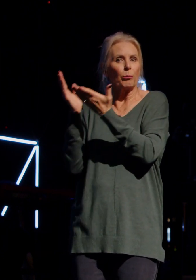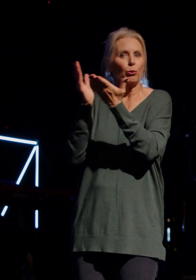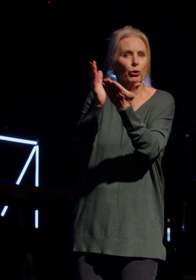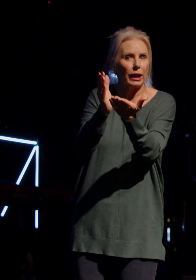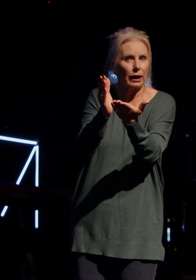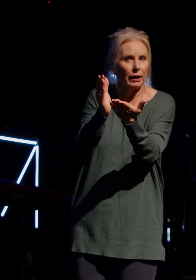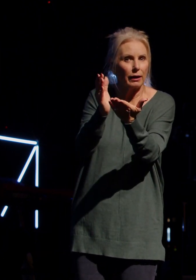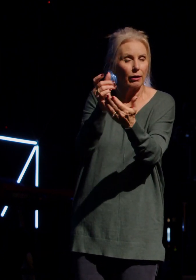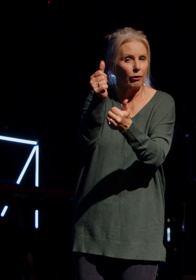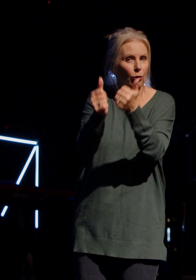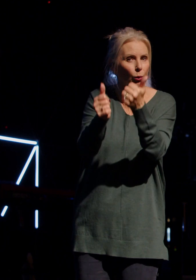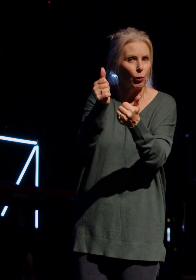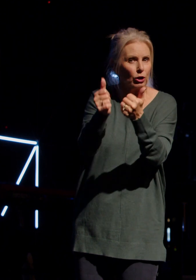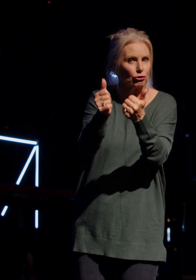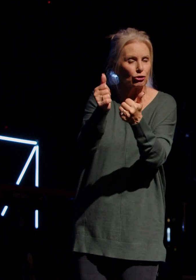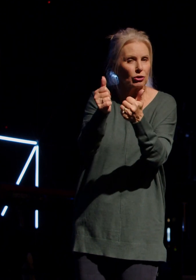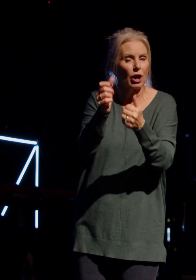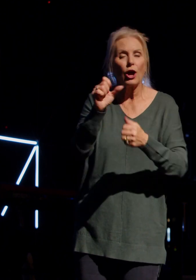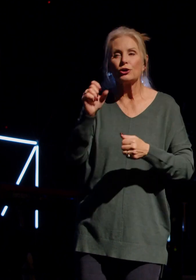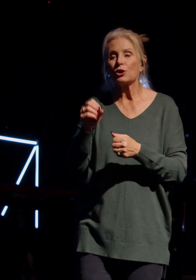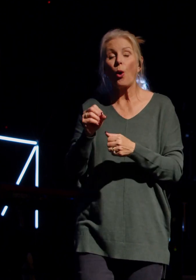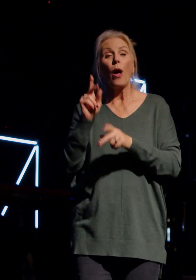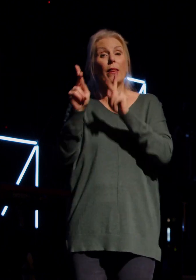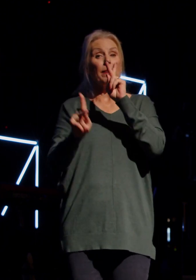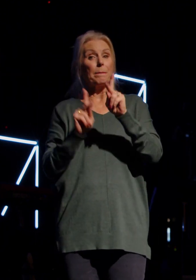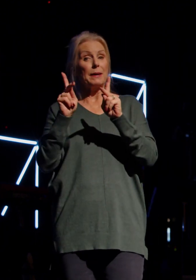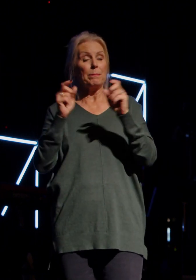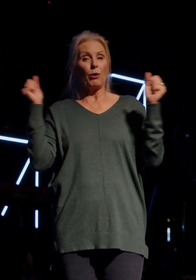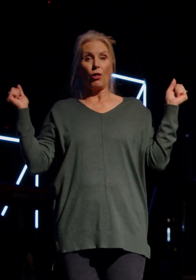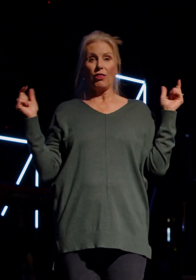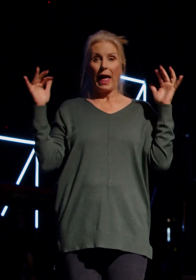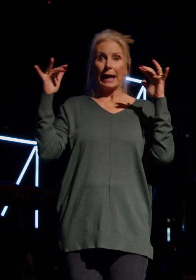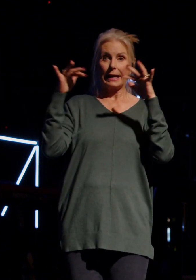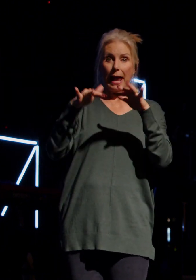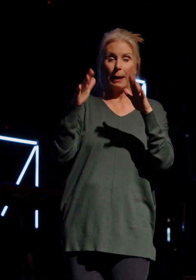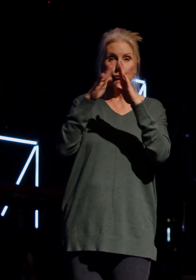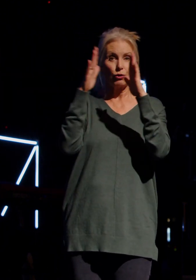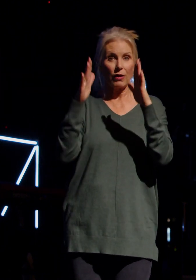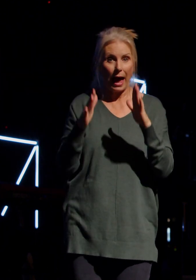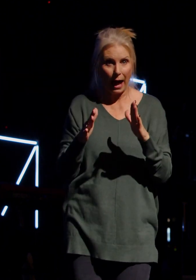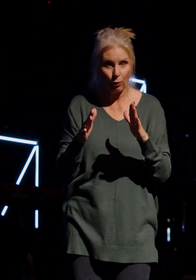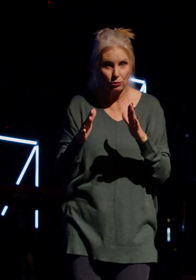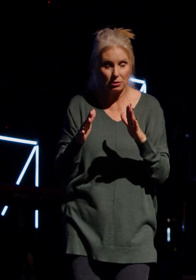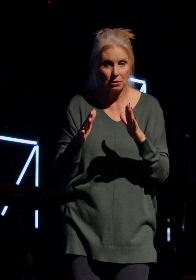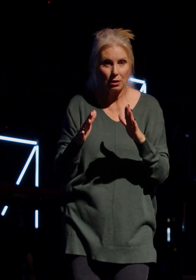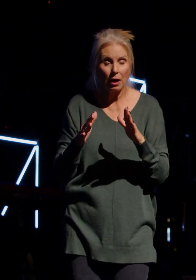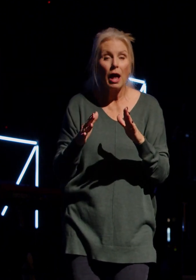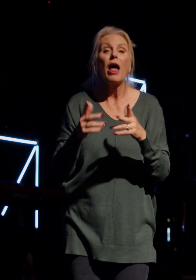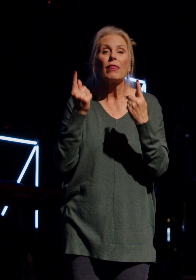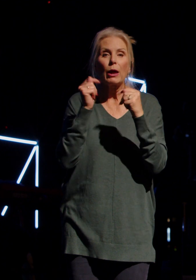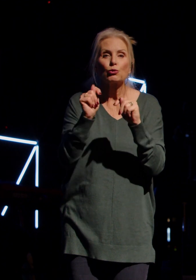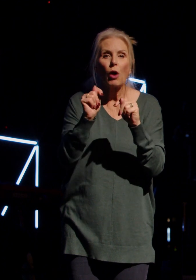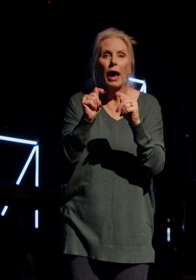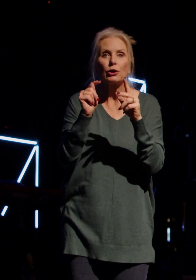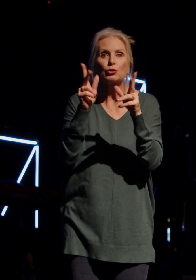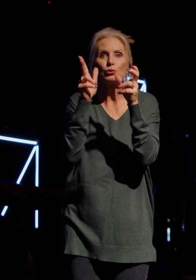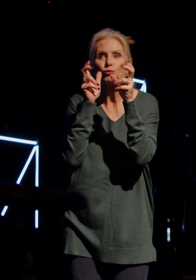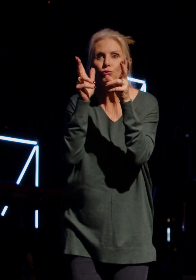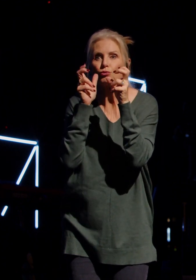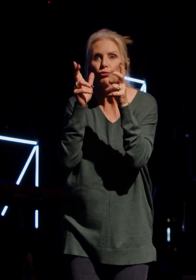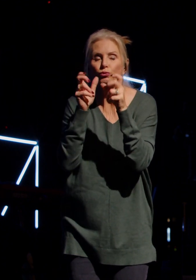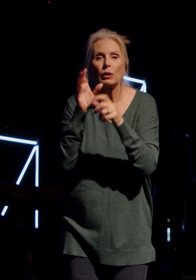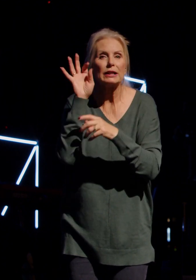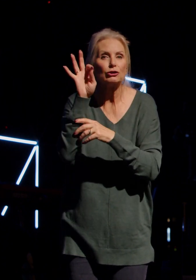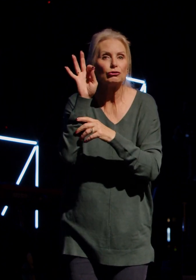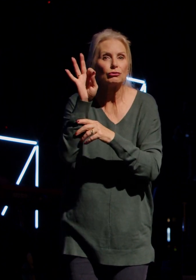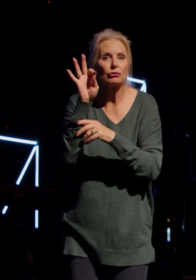listen to Jesus, but they're kind of in the way. And yet there's four people trying to provide a way. Makes me